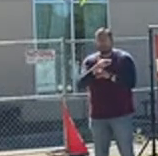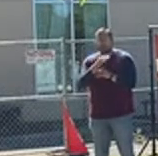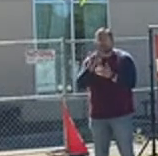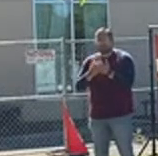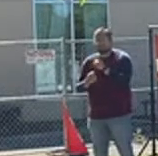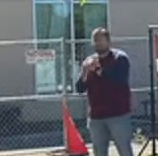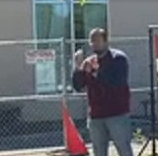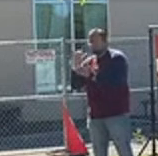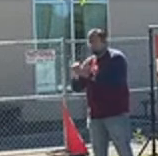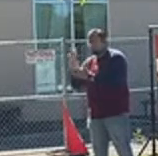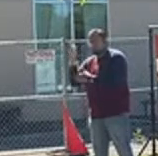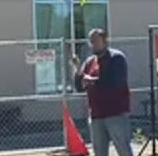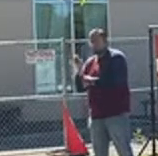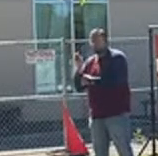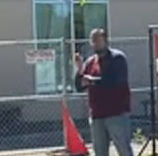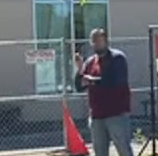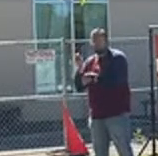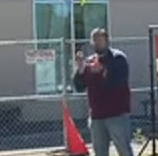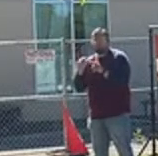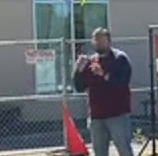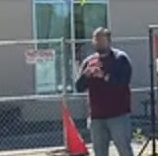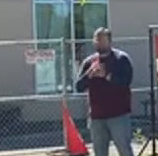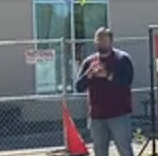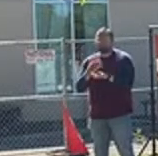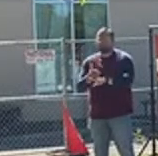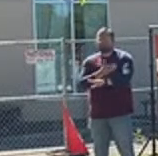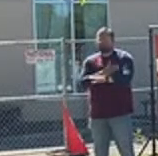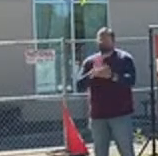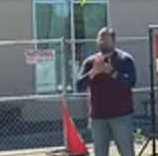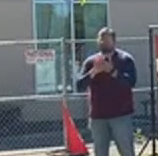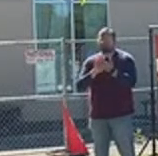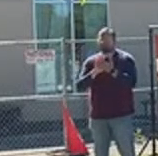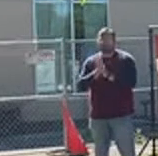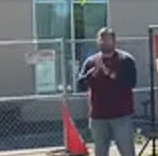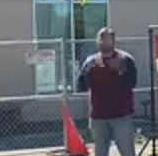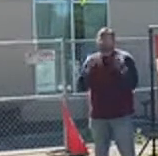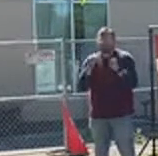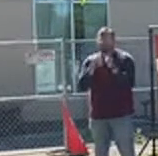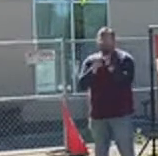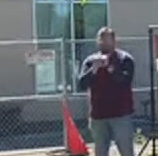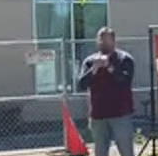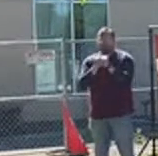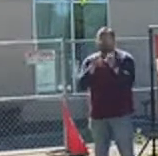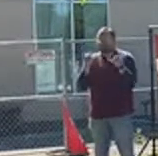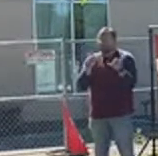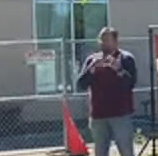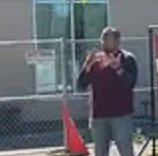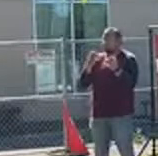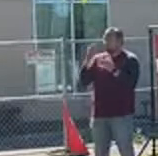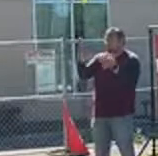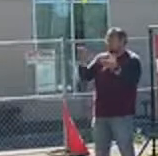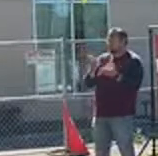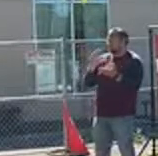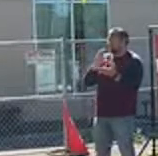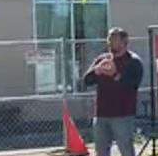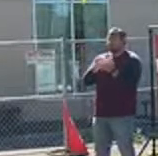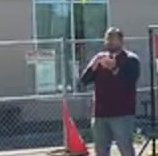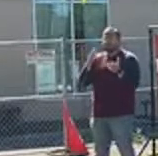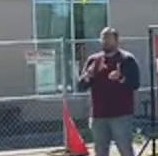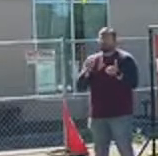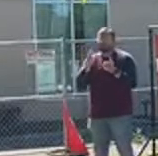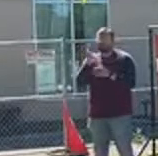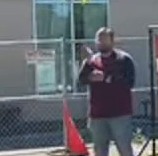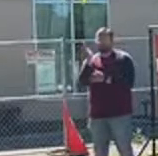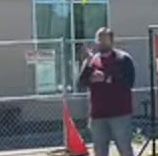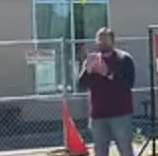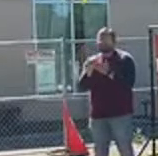these resources as we grow stronger together. And I'd now like to introduce our student speakers, which